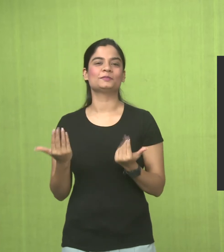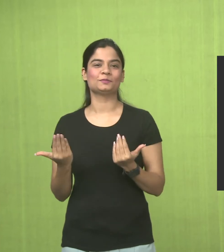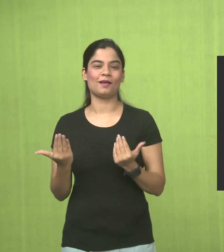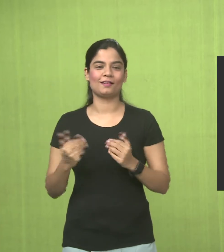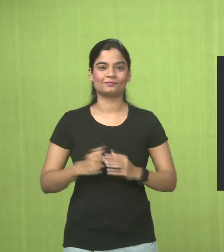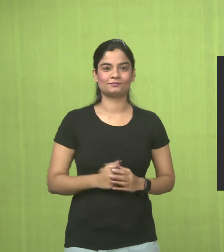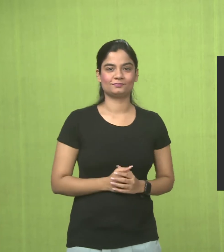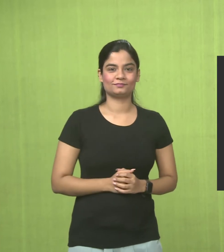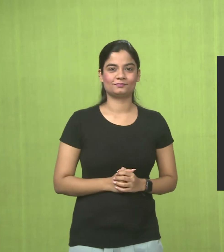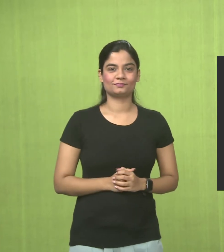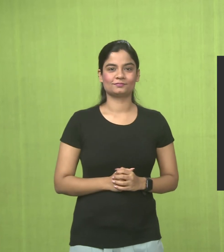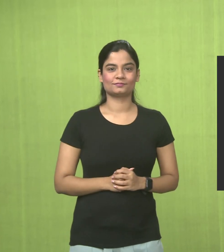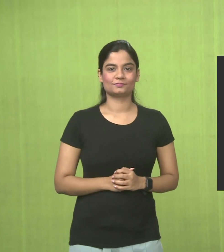helps us in our careers as well.